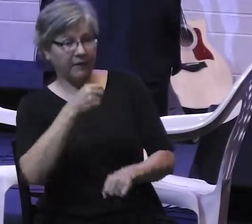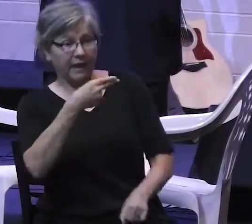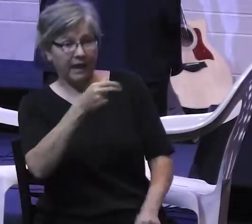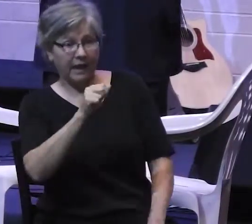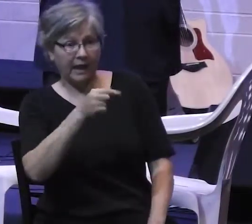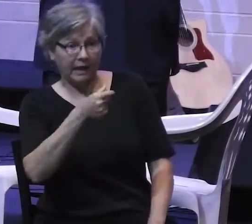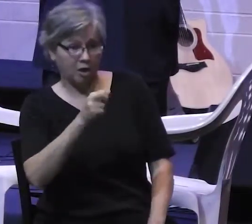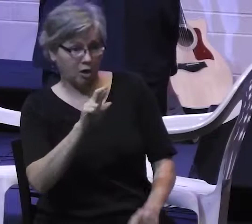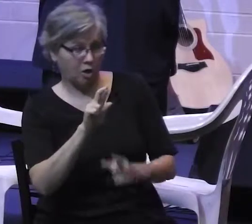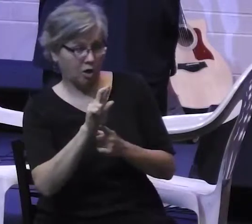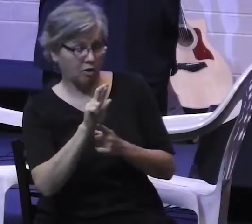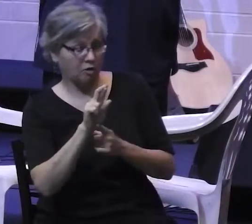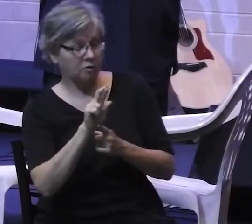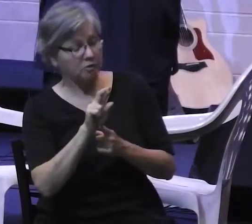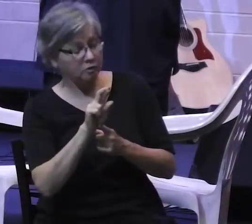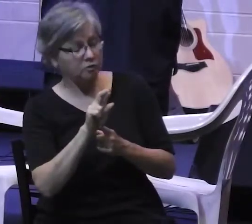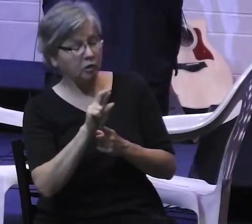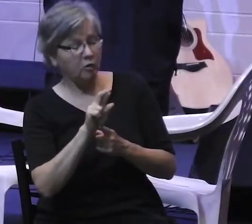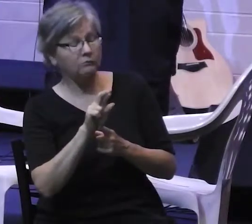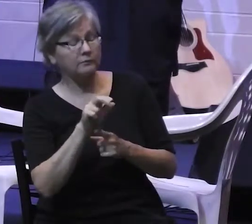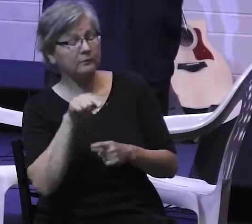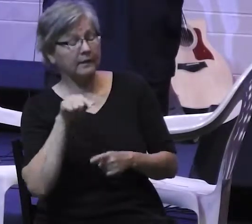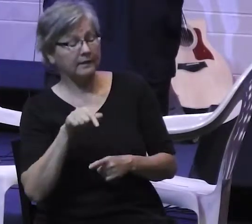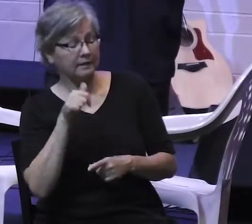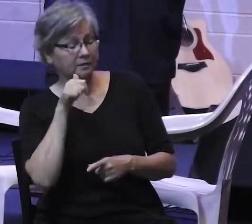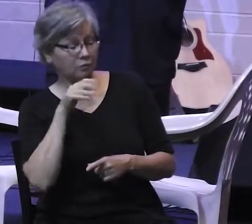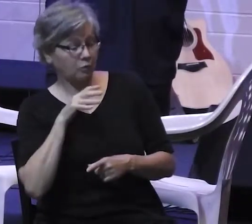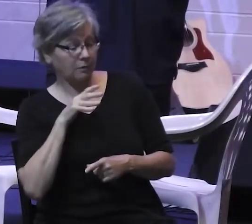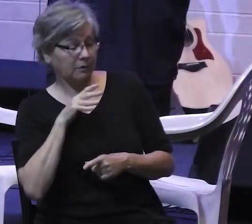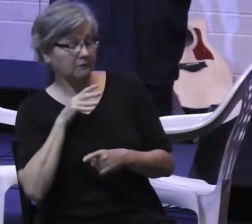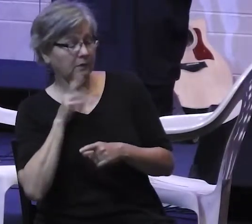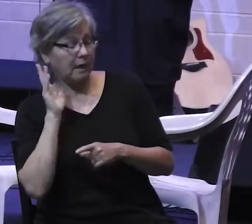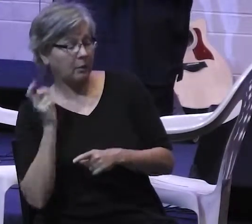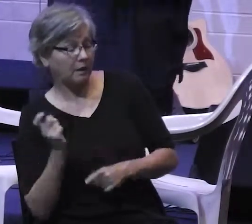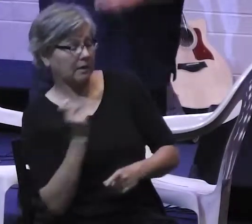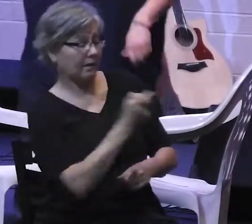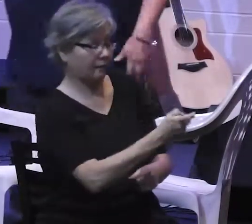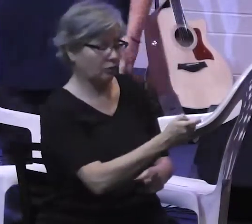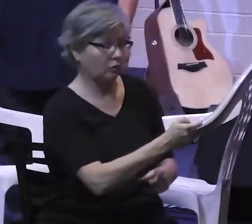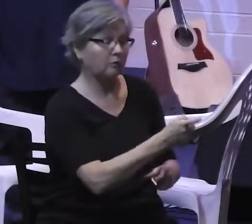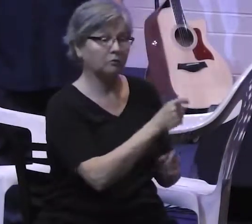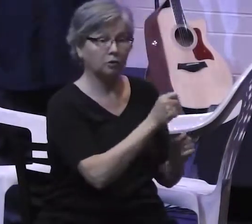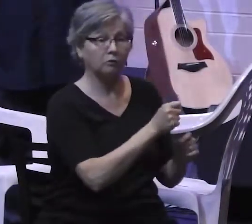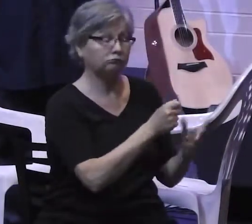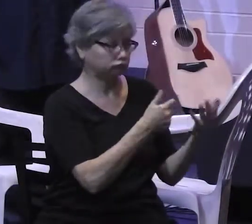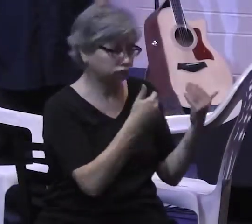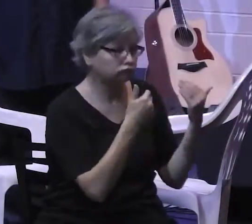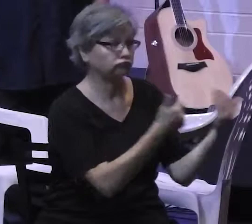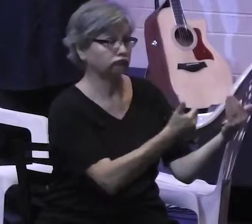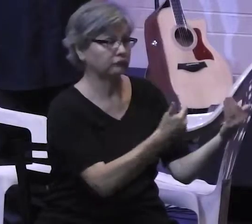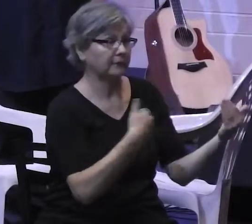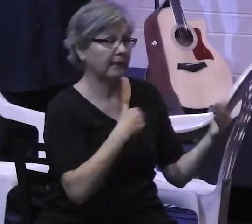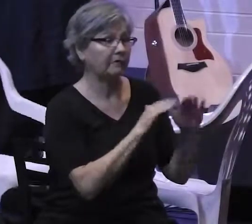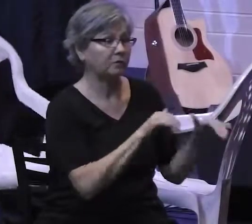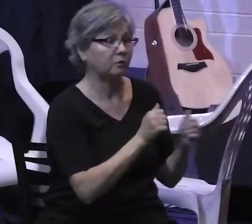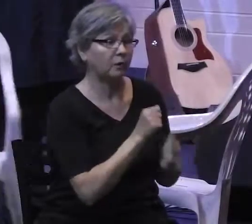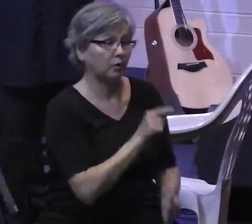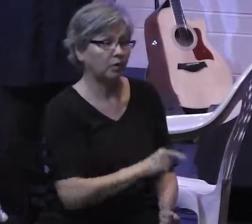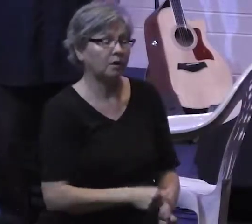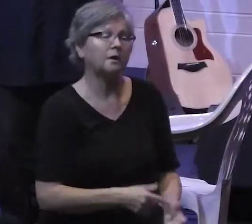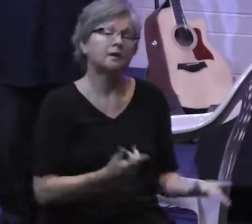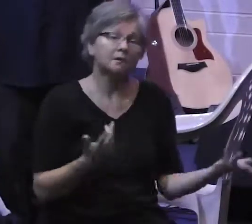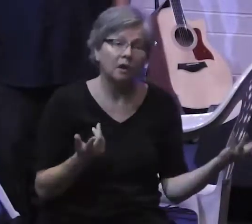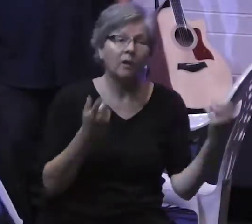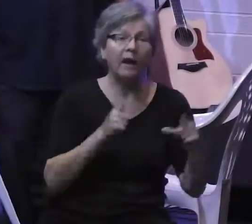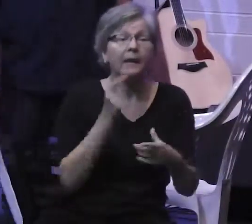sex slave. Why don't you take her and make this thing happen? And so, in Abraham's